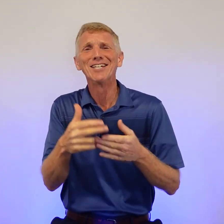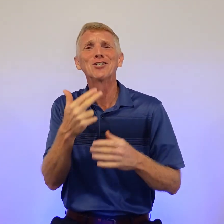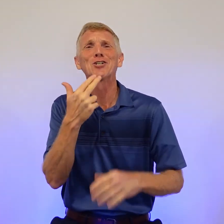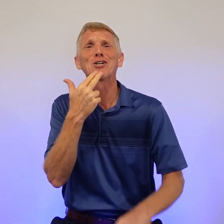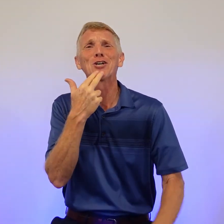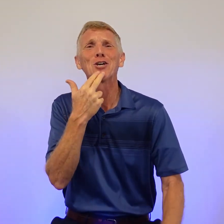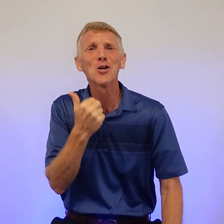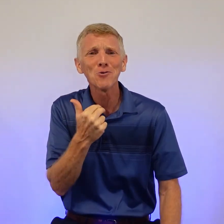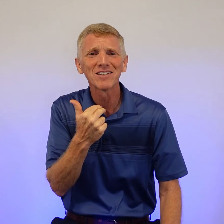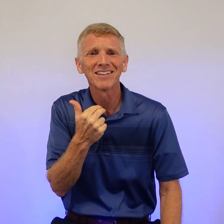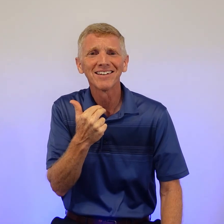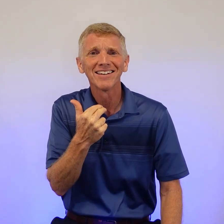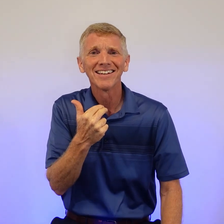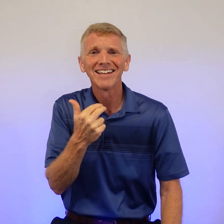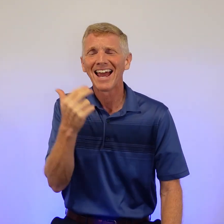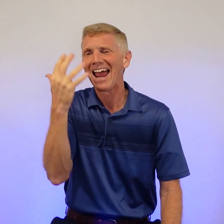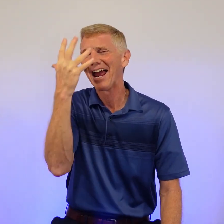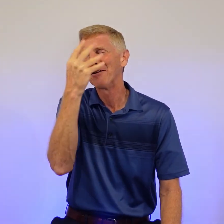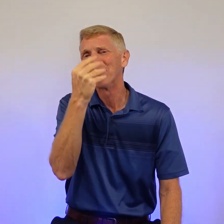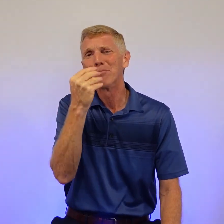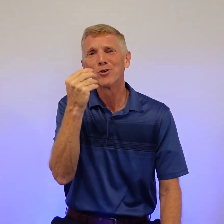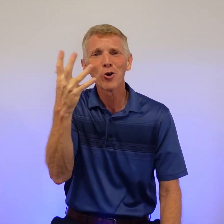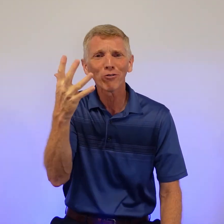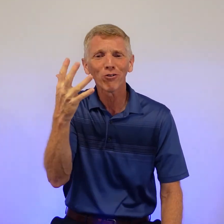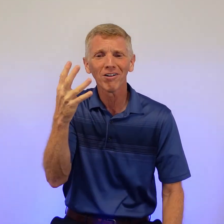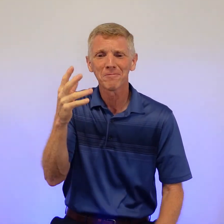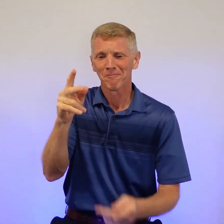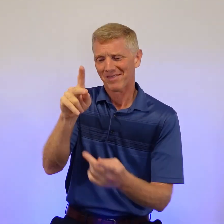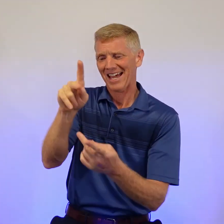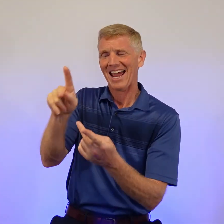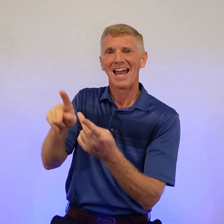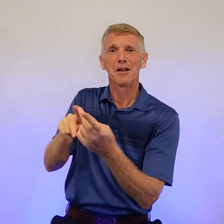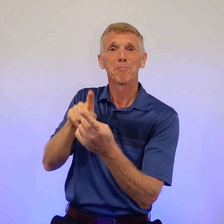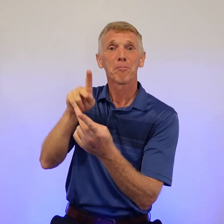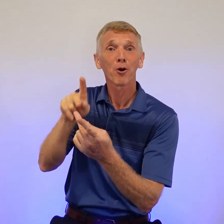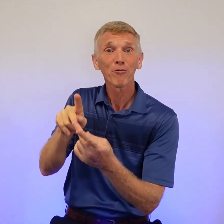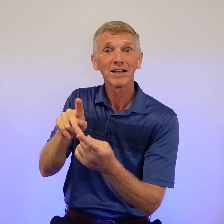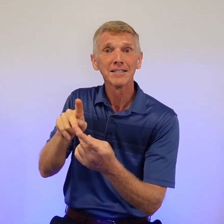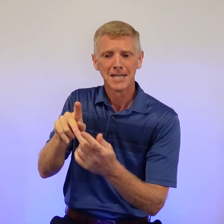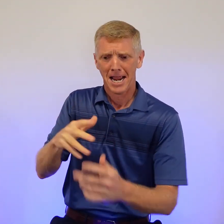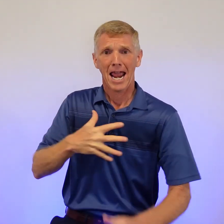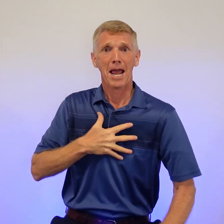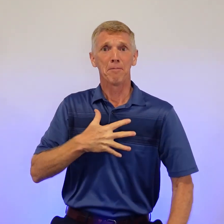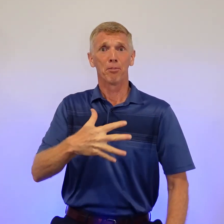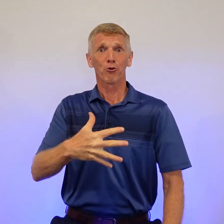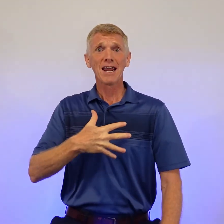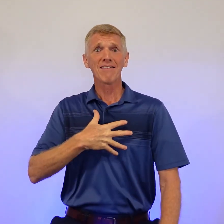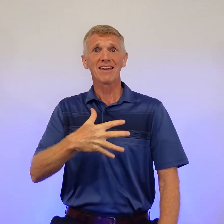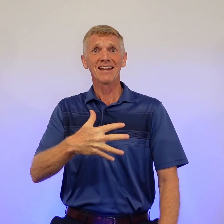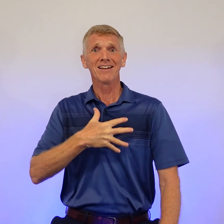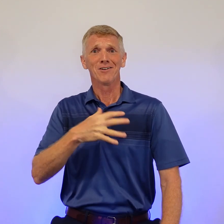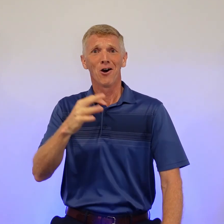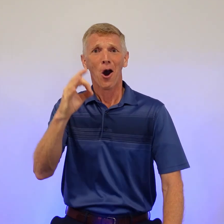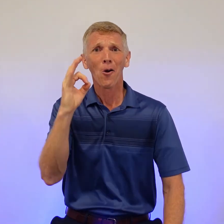is cute and beautiful and perfect and breathing.